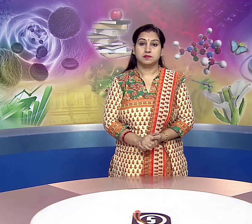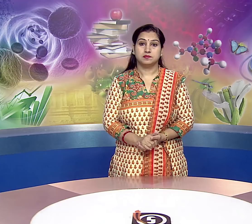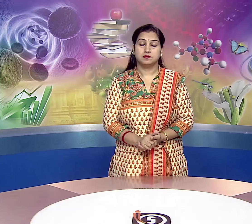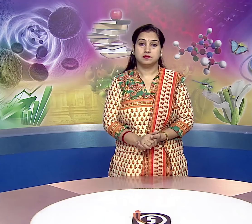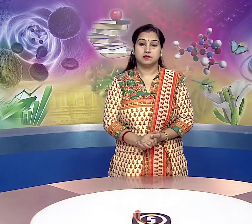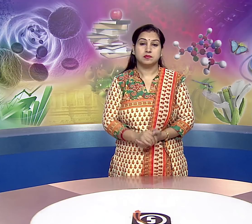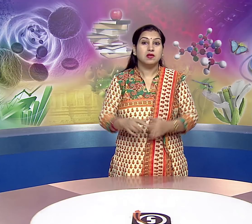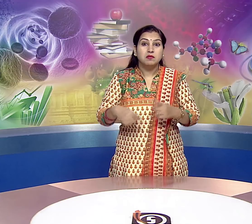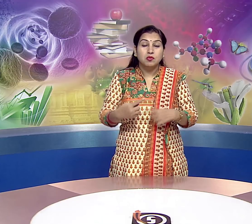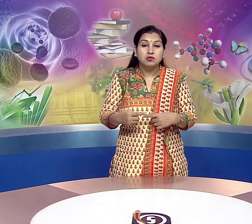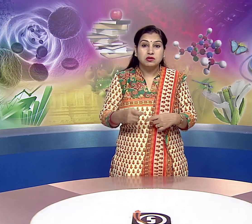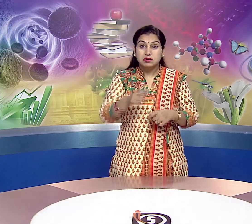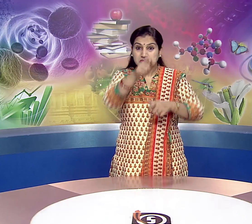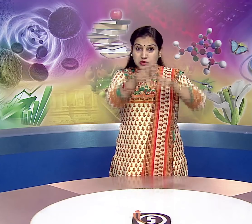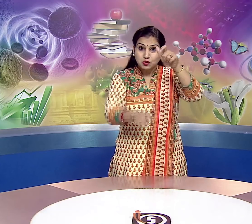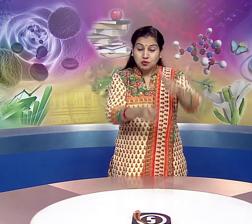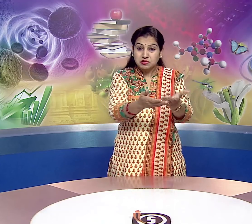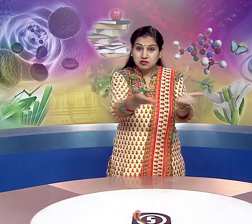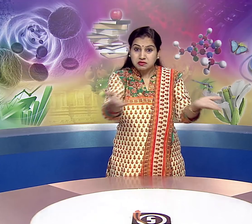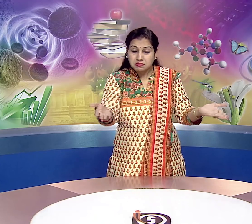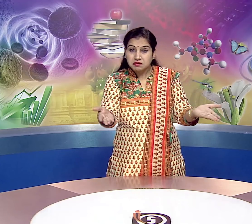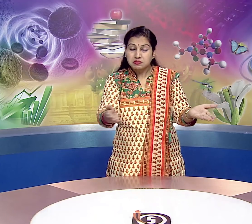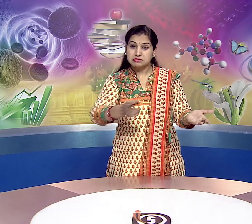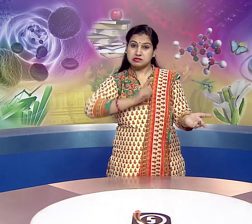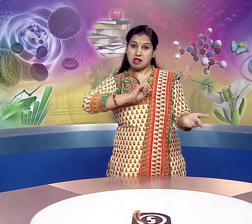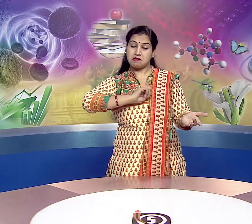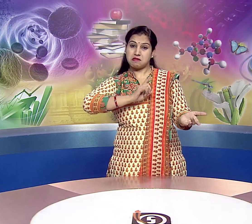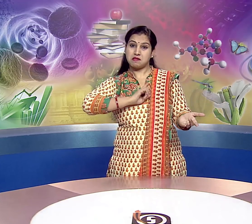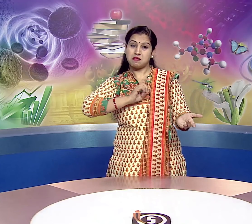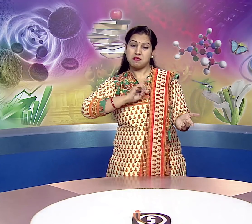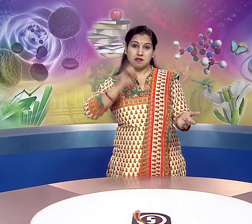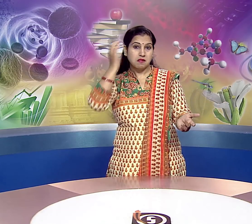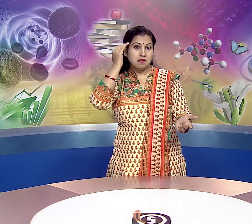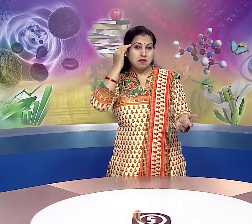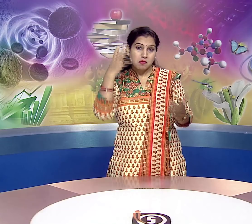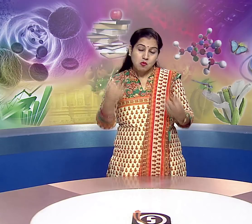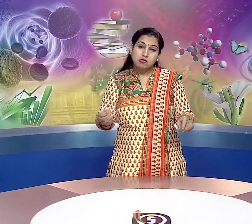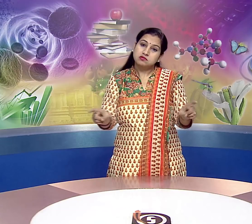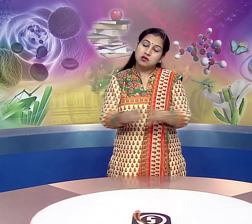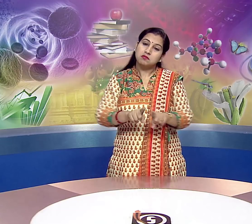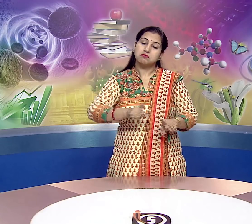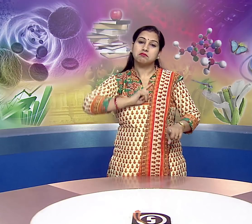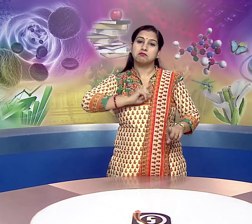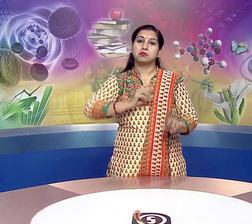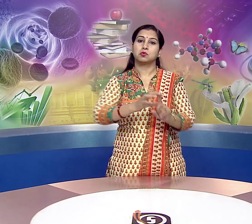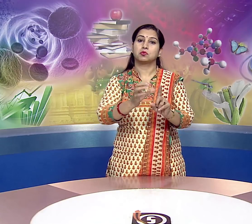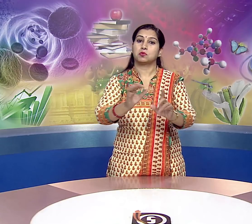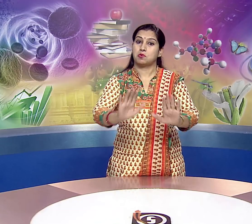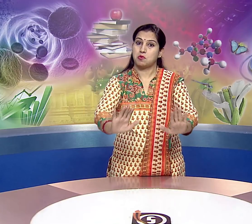about the unreasonable and selfish behavior of human beings.